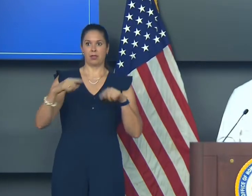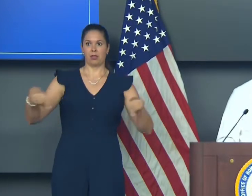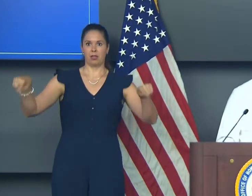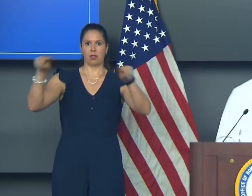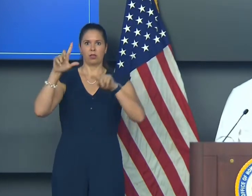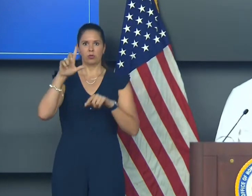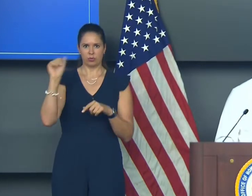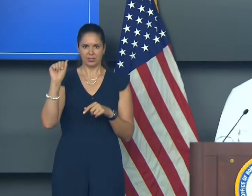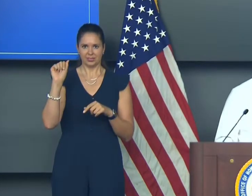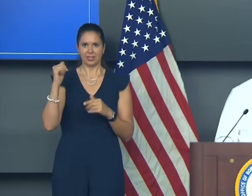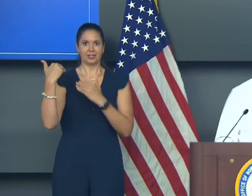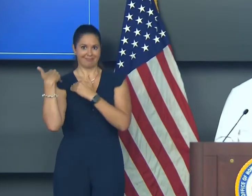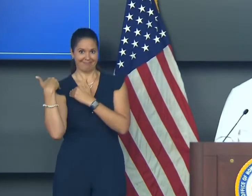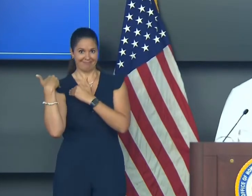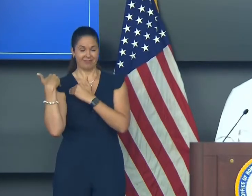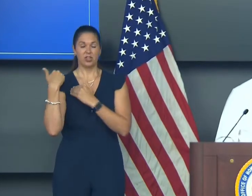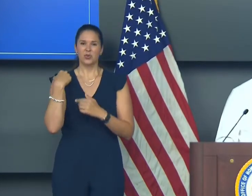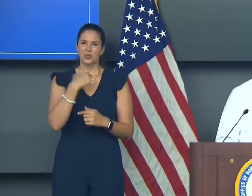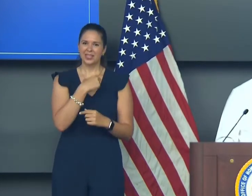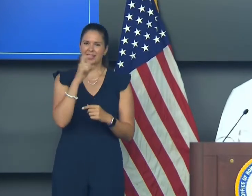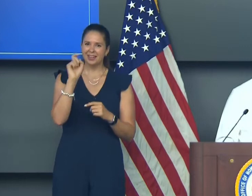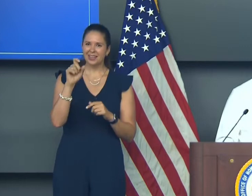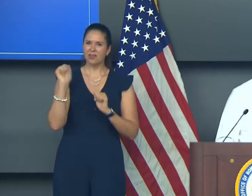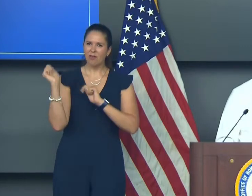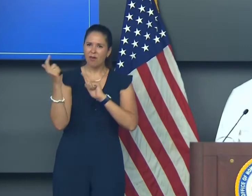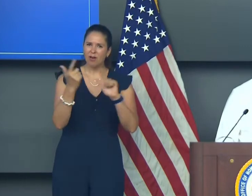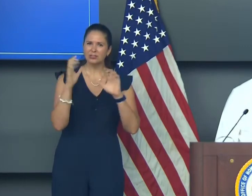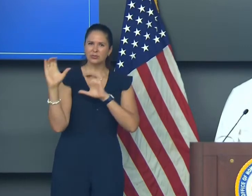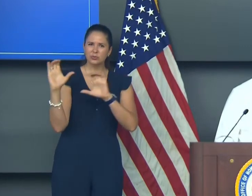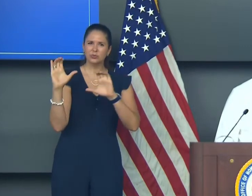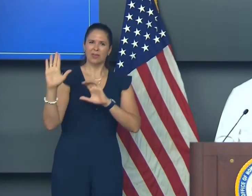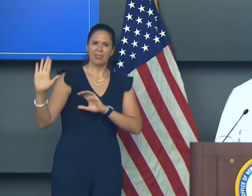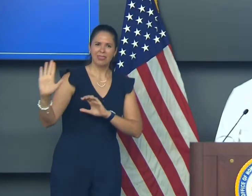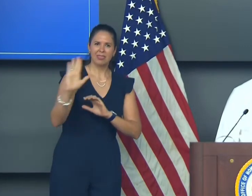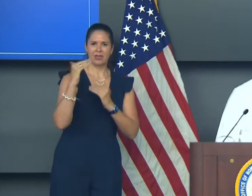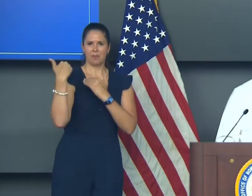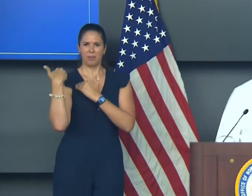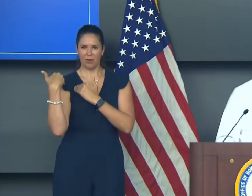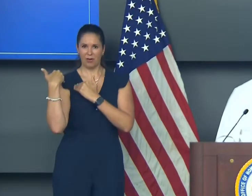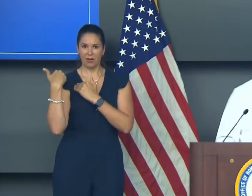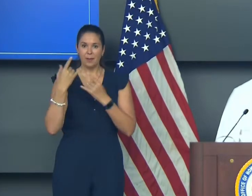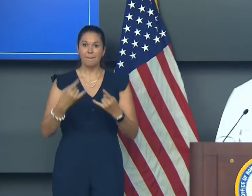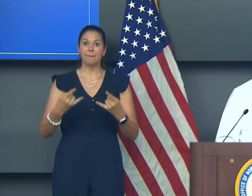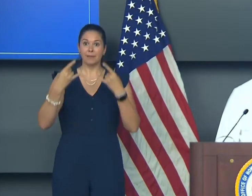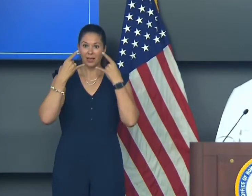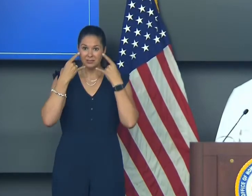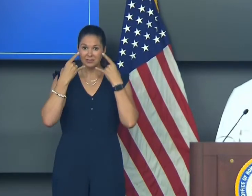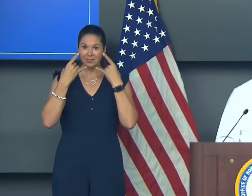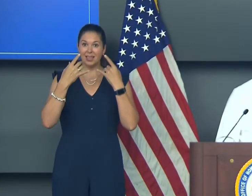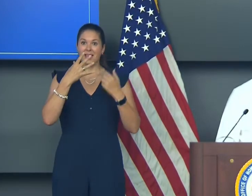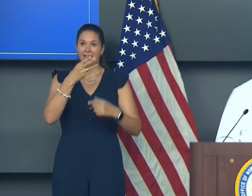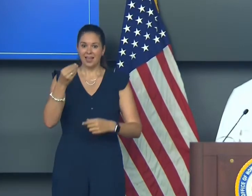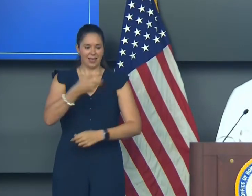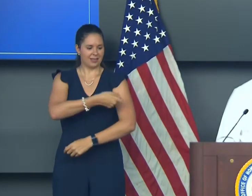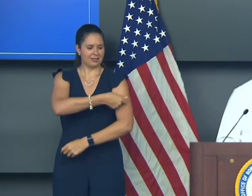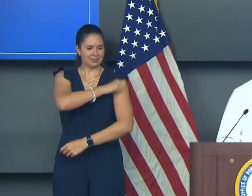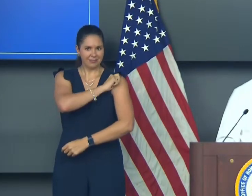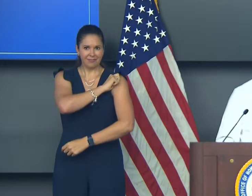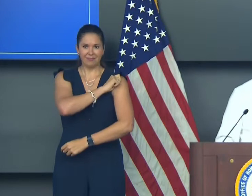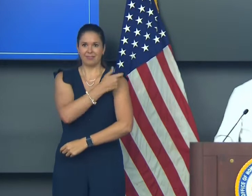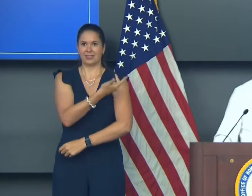in. We need everybody to do their part to mask up and go sleeves